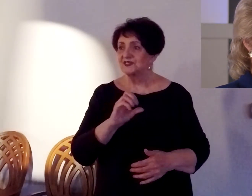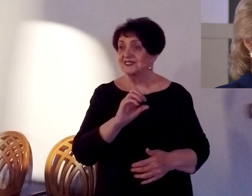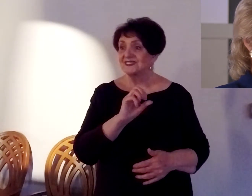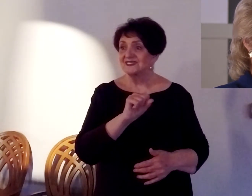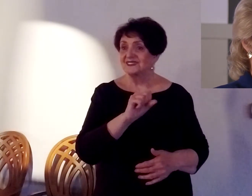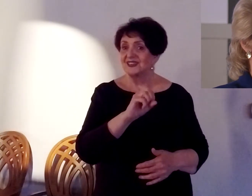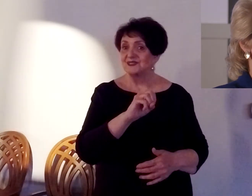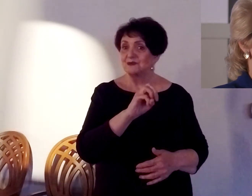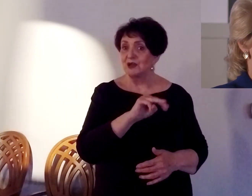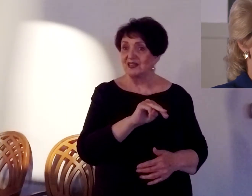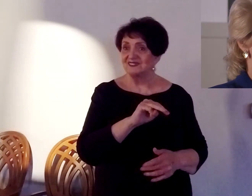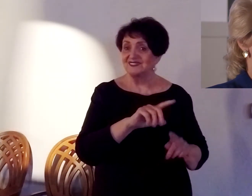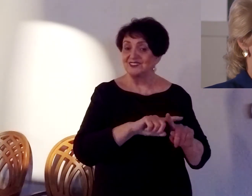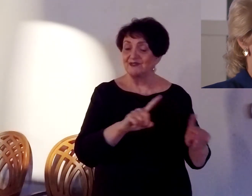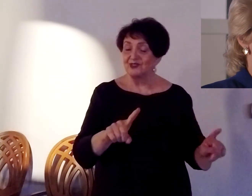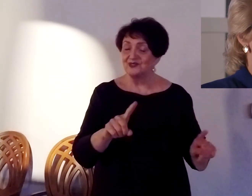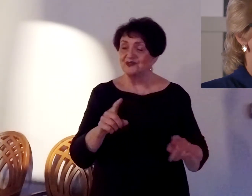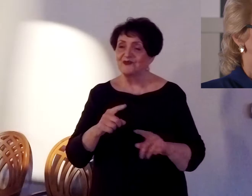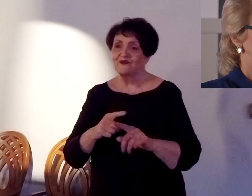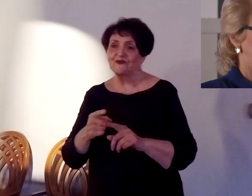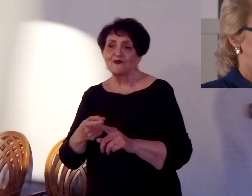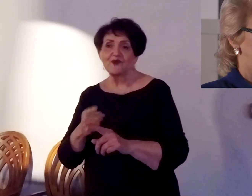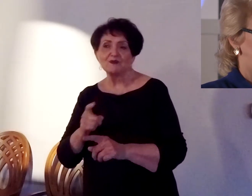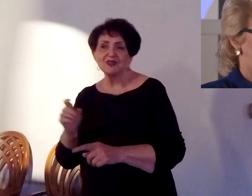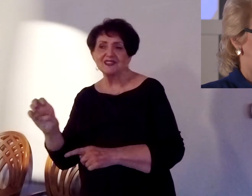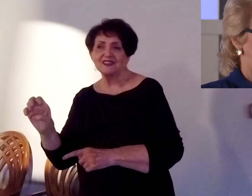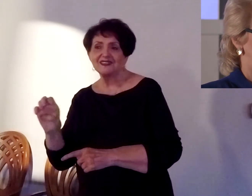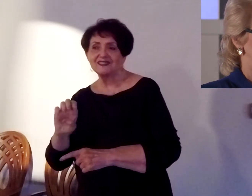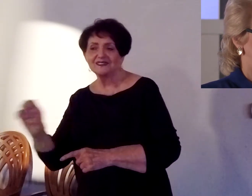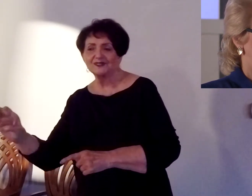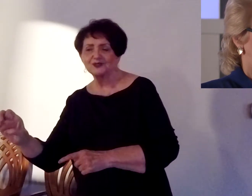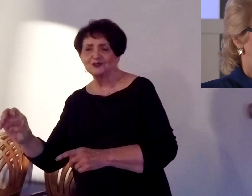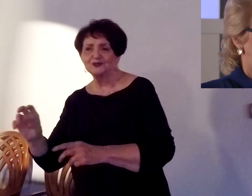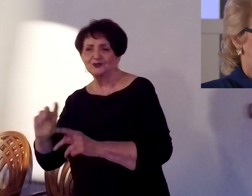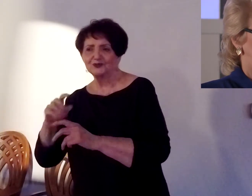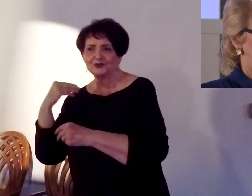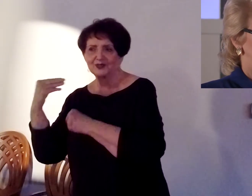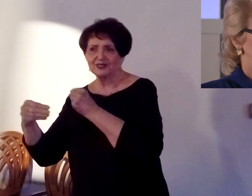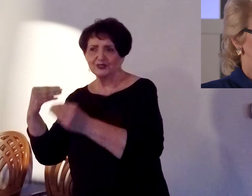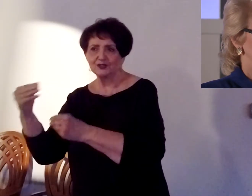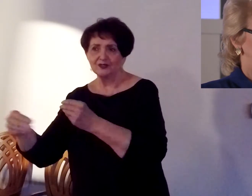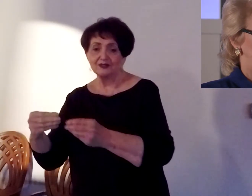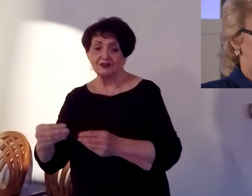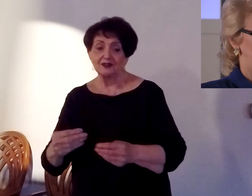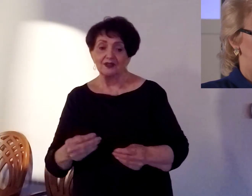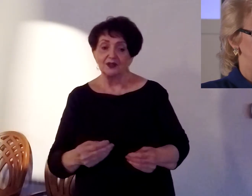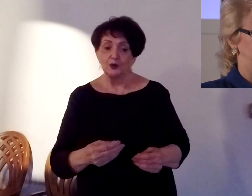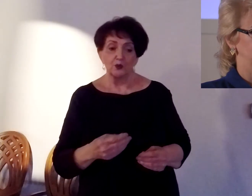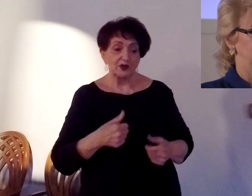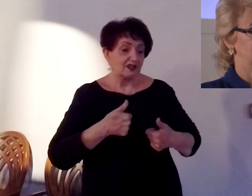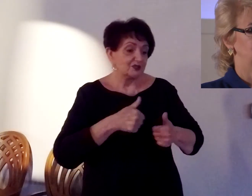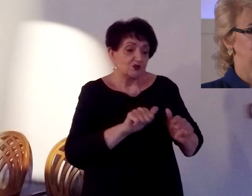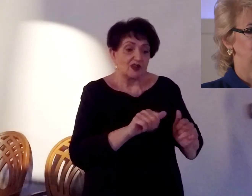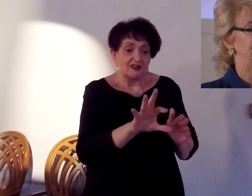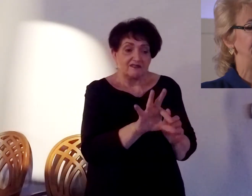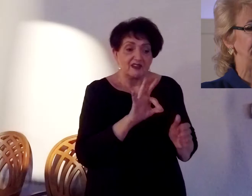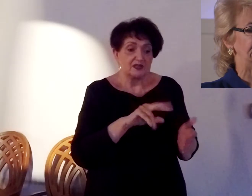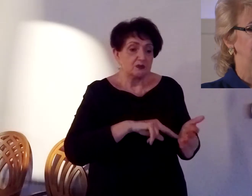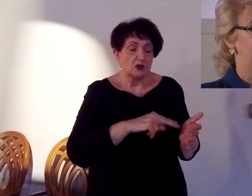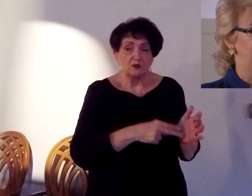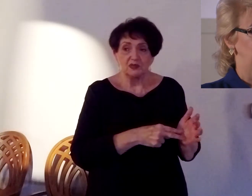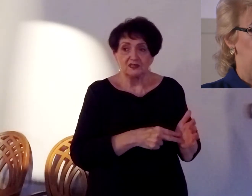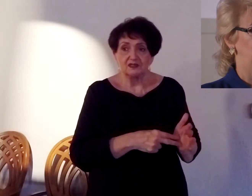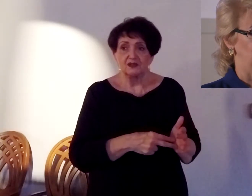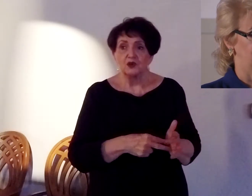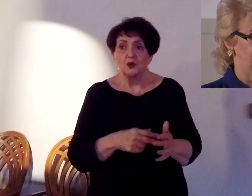the Eastern traditions. We're not looking to not serve an earthly purpose. We're not looking to transcend the earth. We're actually looking to be